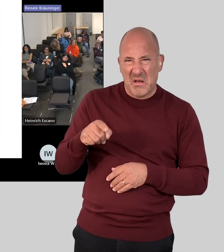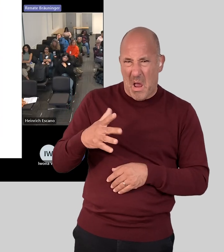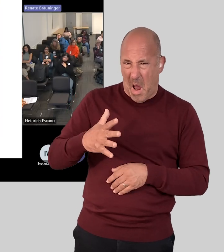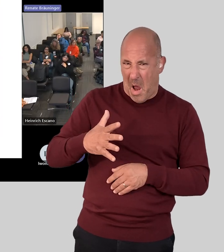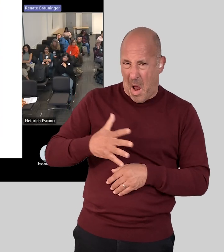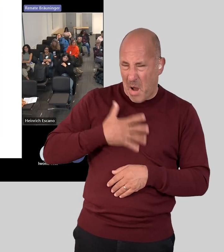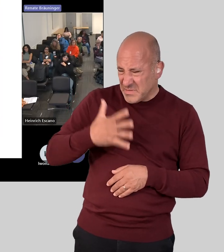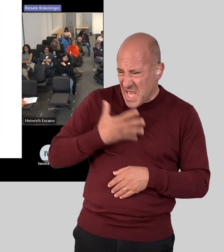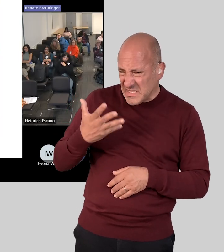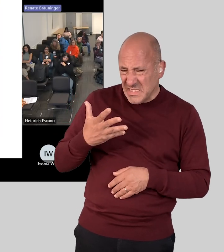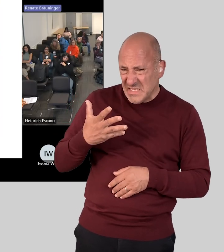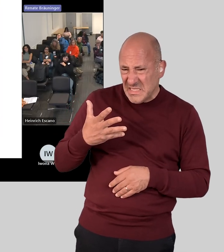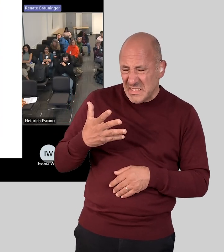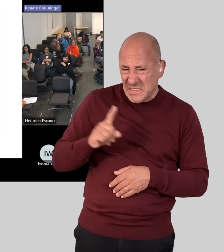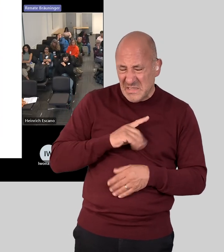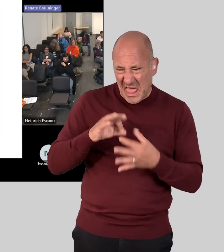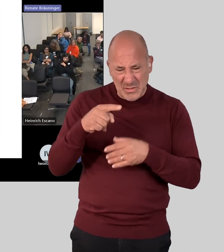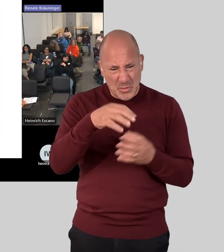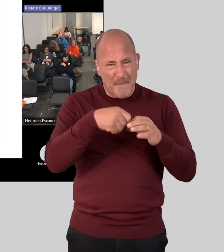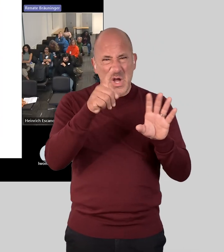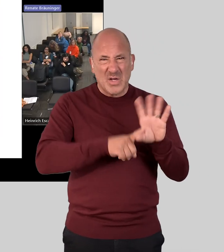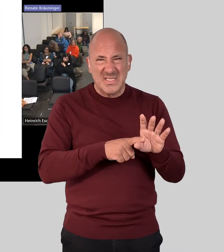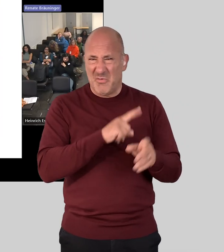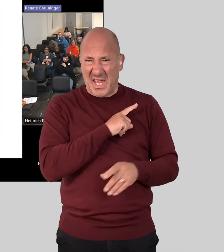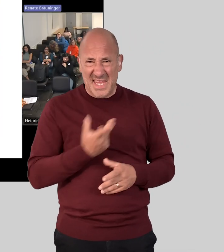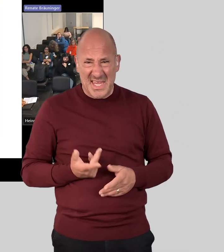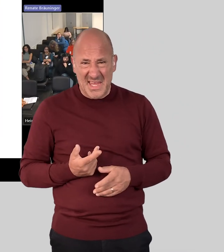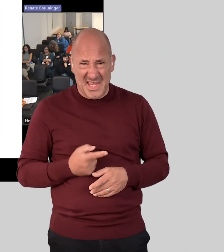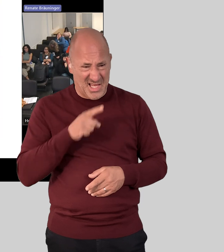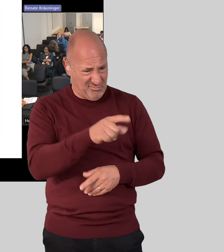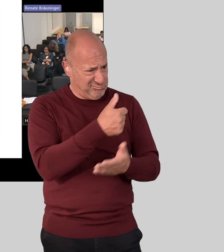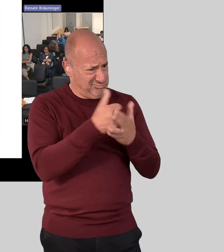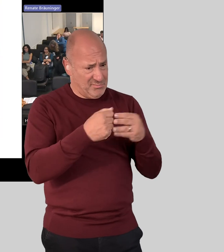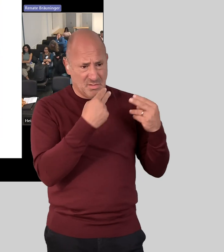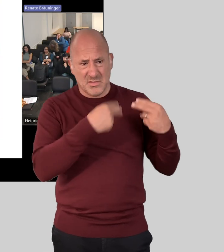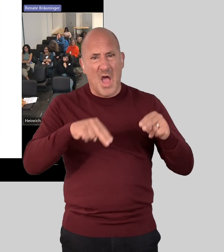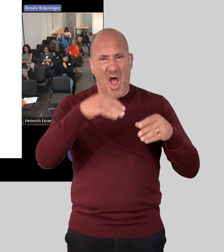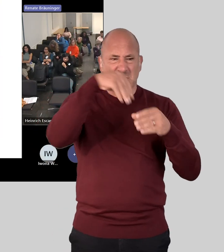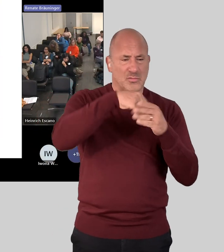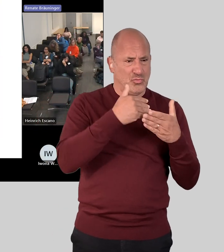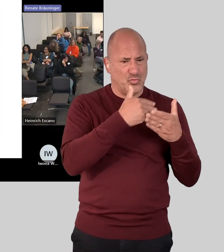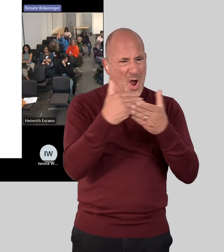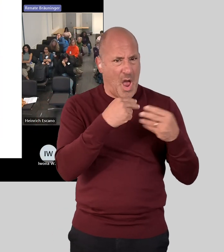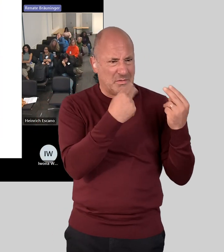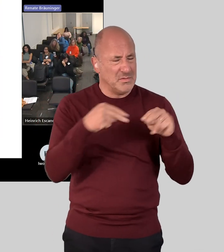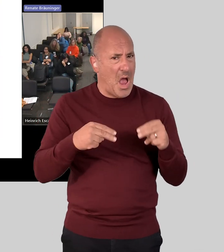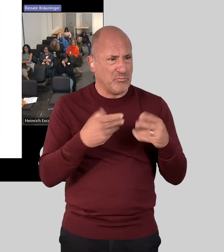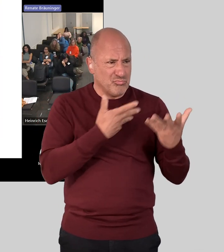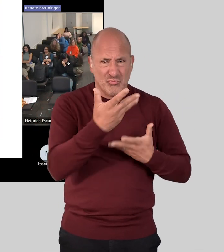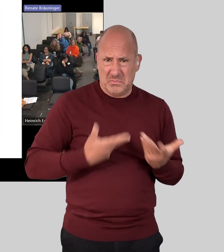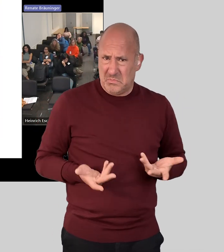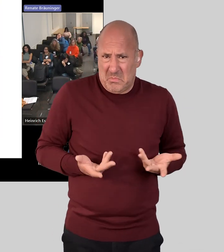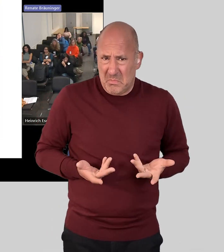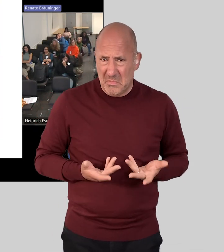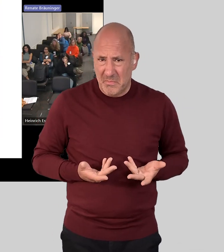Hence, he felt the Keersmaeker shouldn't have been so upset because Beyoncé did nothing else as what one does in